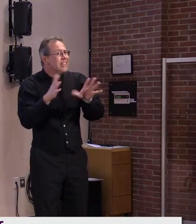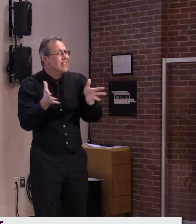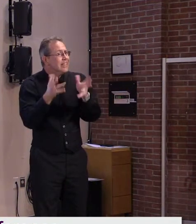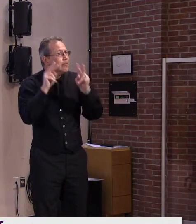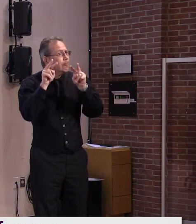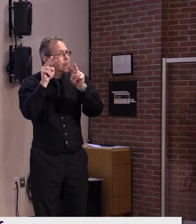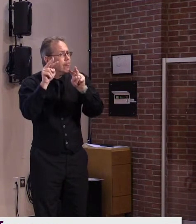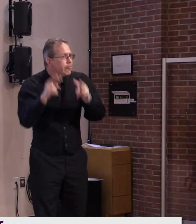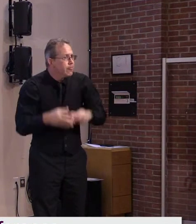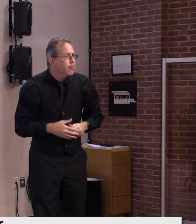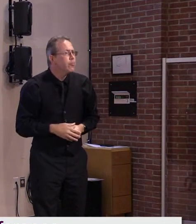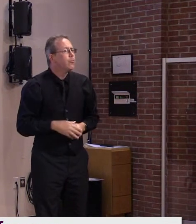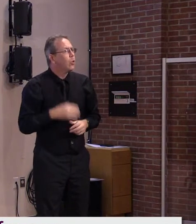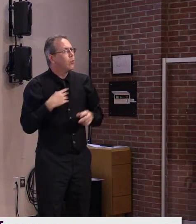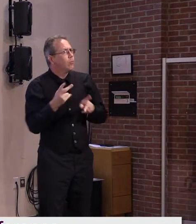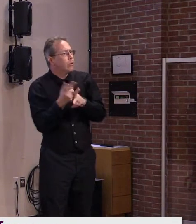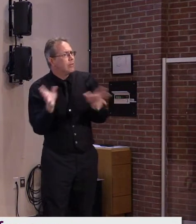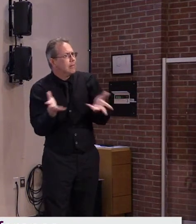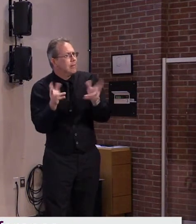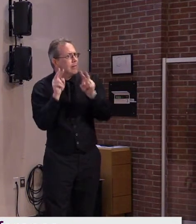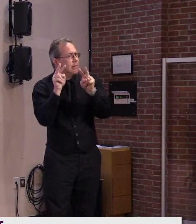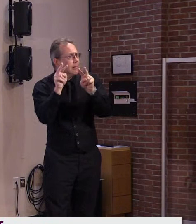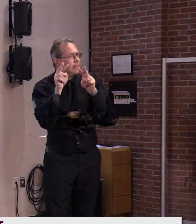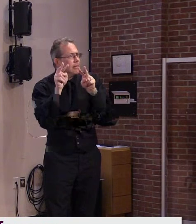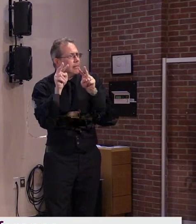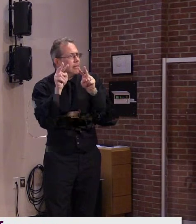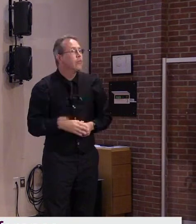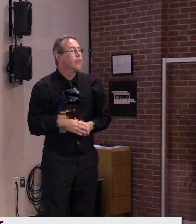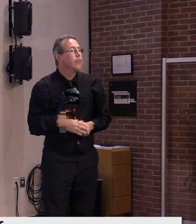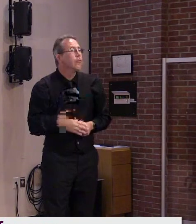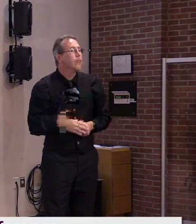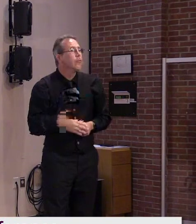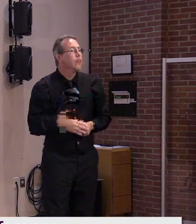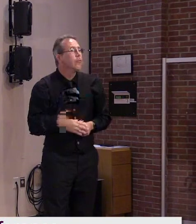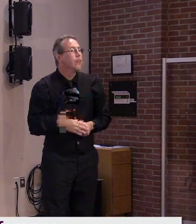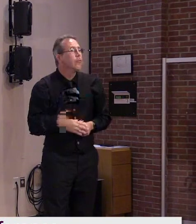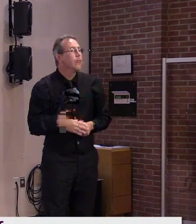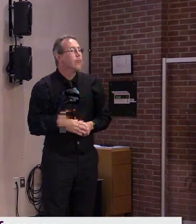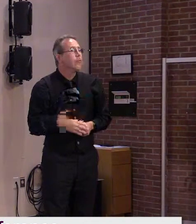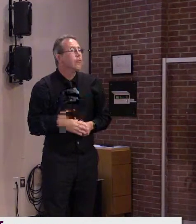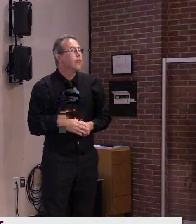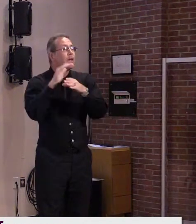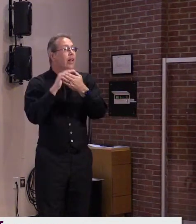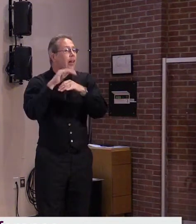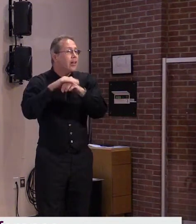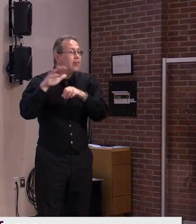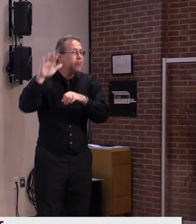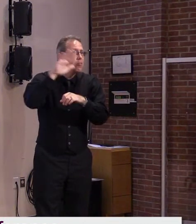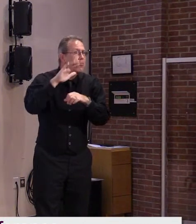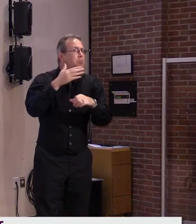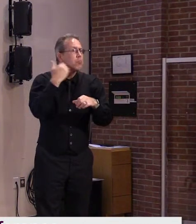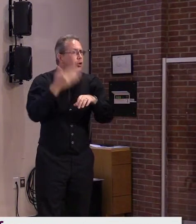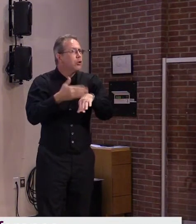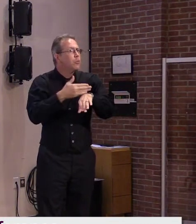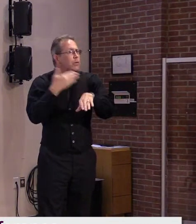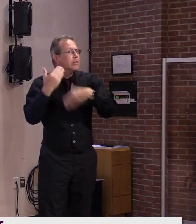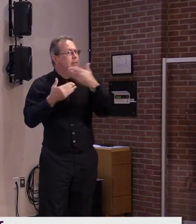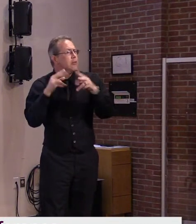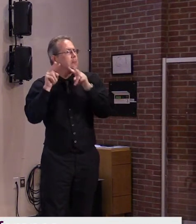Carry over into northern New England and Vermont, New Hampshire, and looking at status for Vermont, we're up